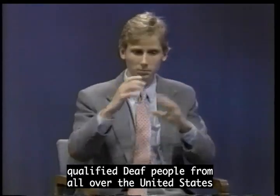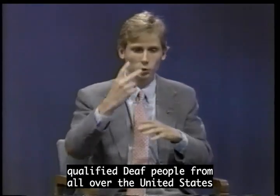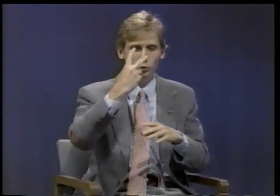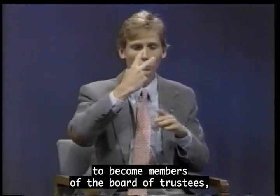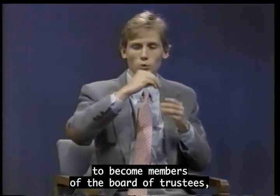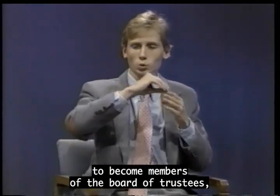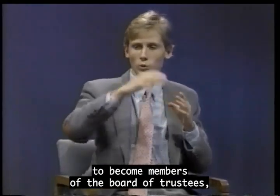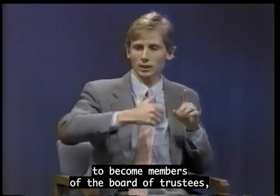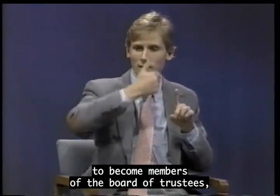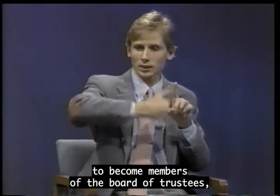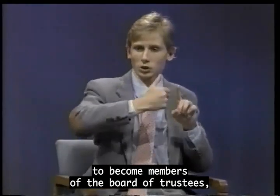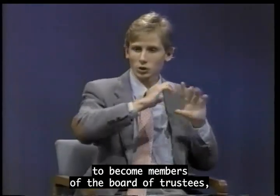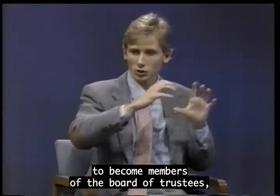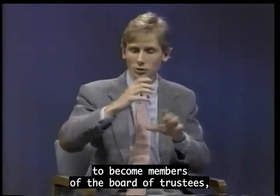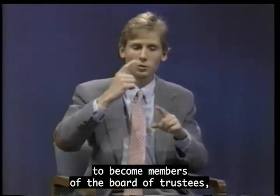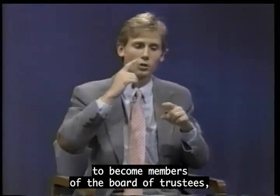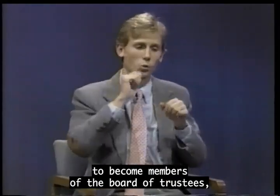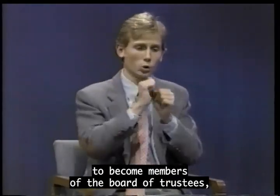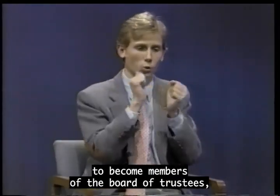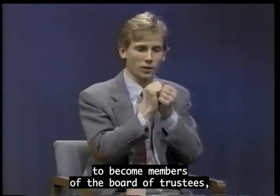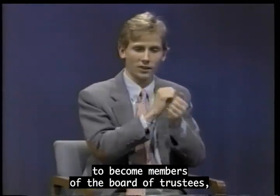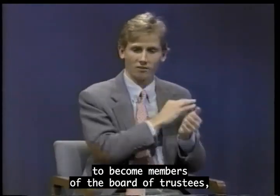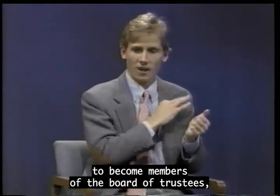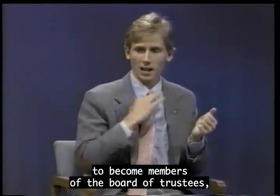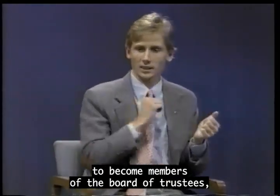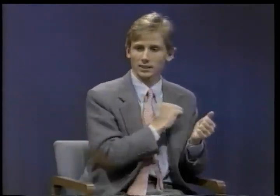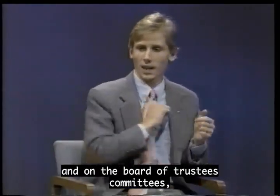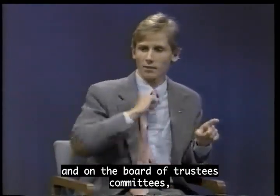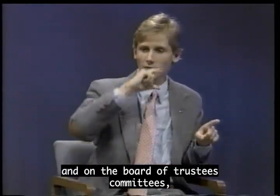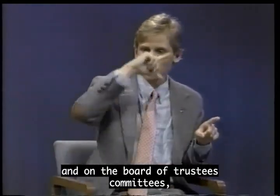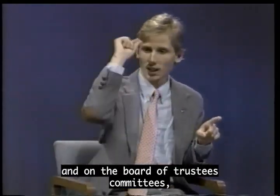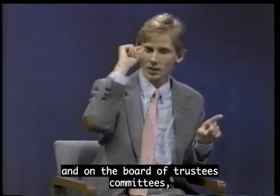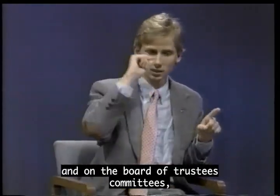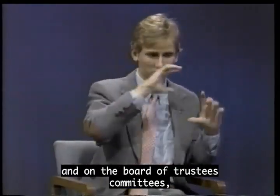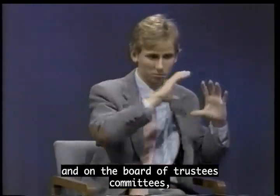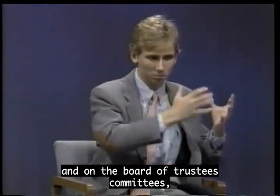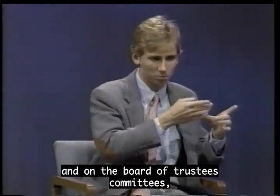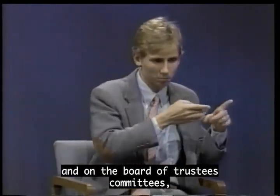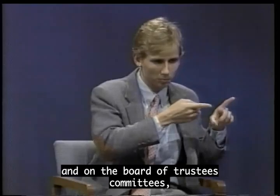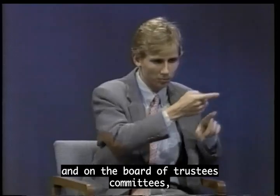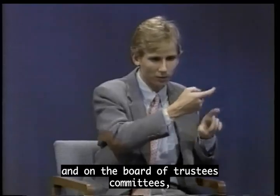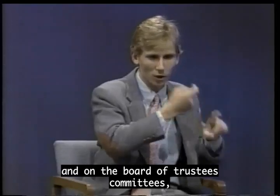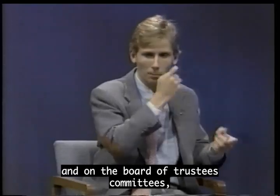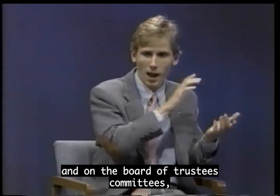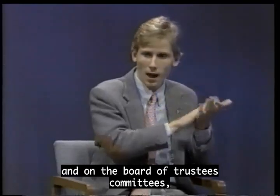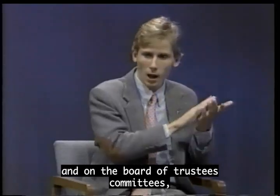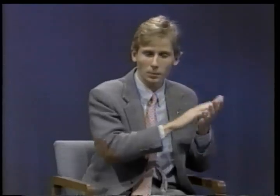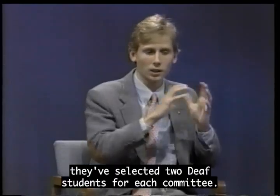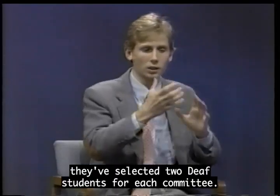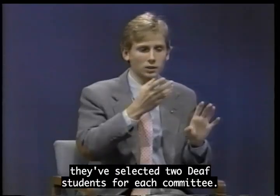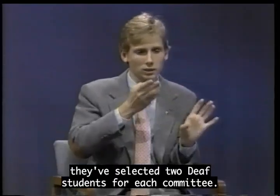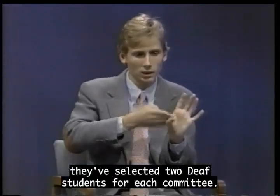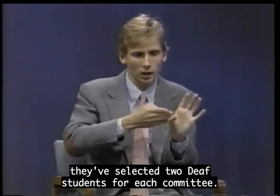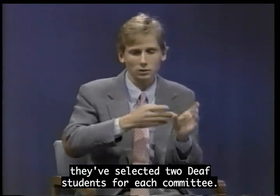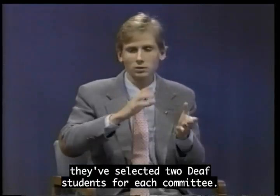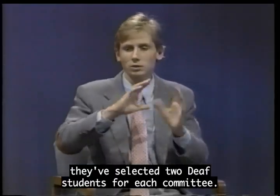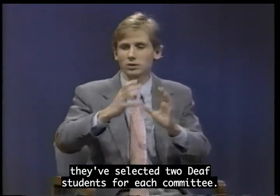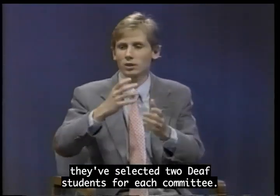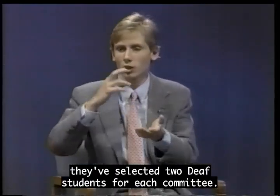Trustees. And on the Board of Trustees committees, they've selected two deaf students from